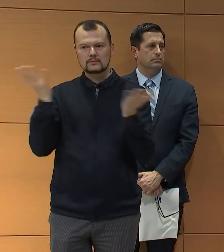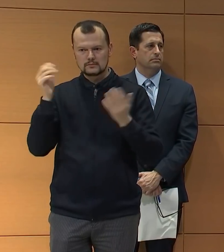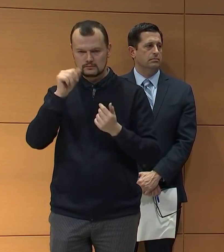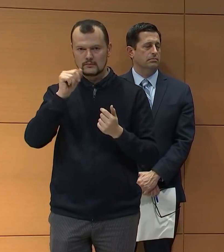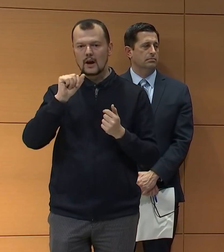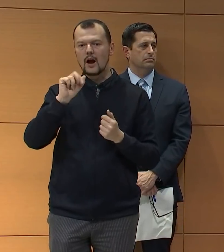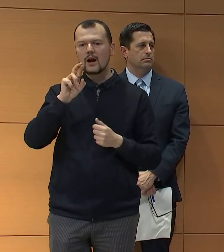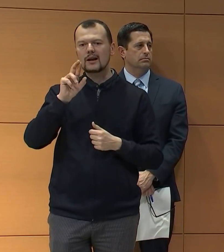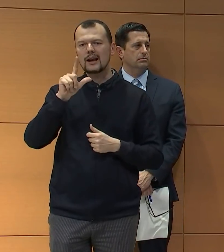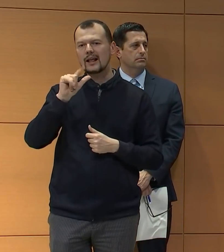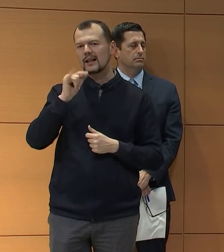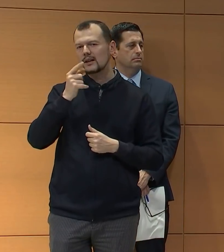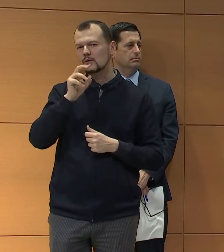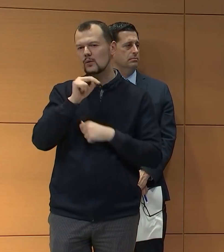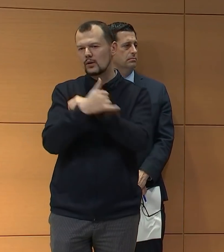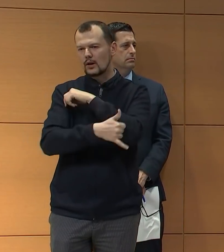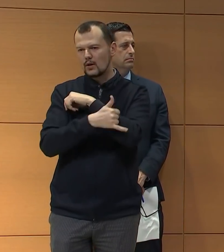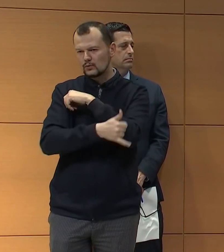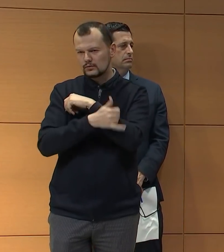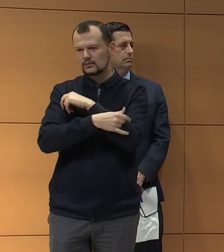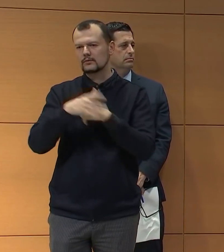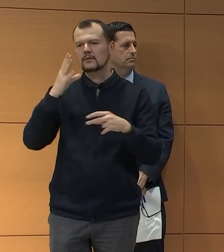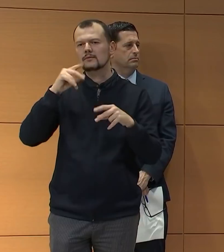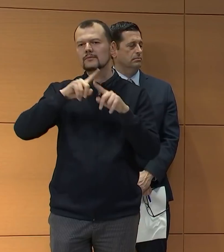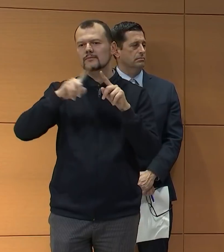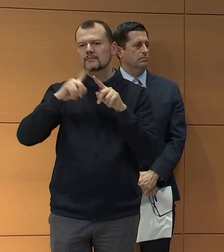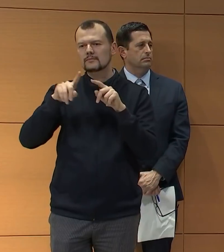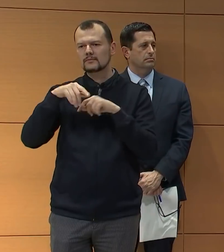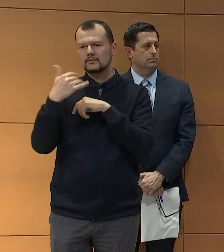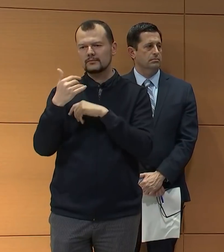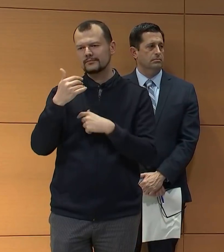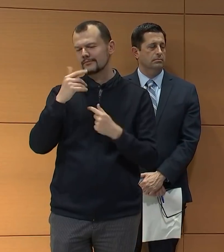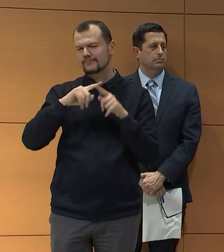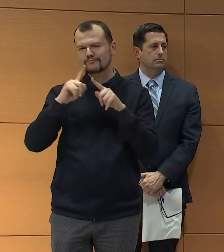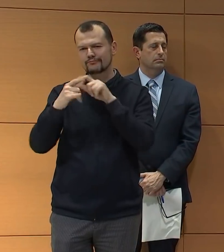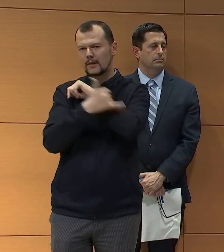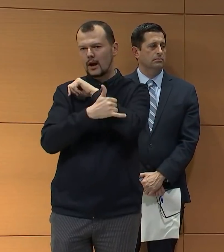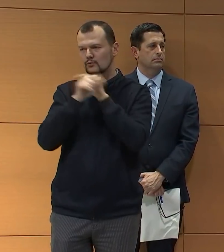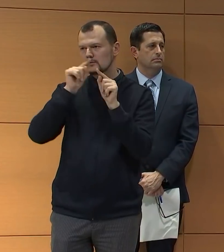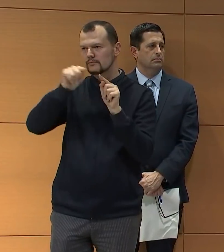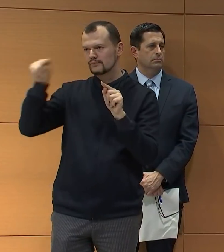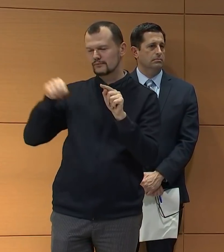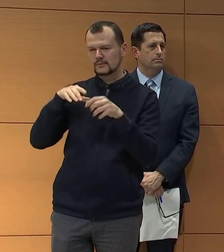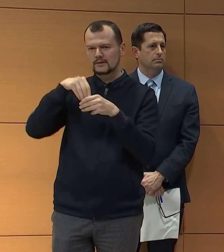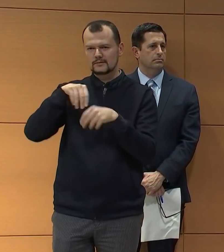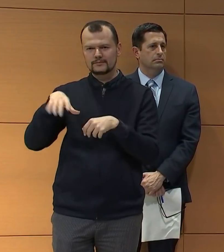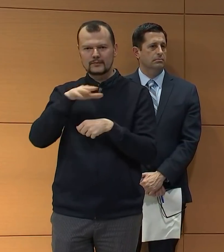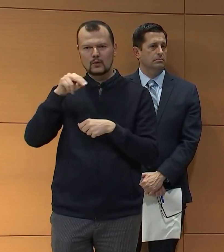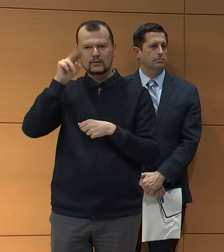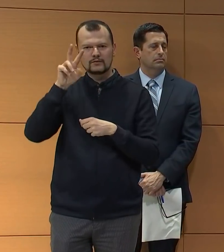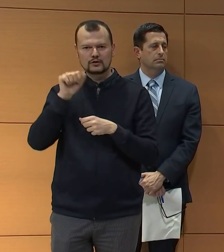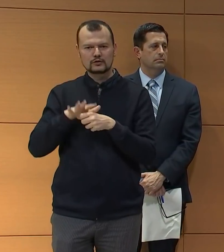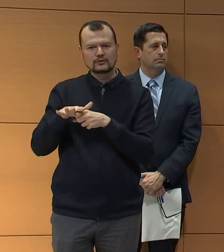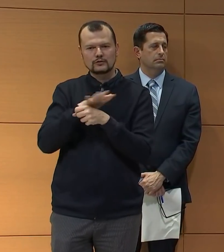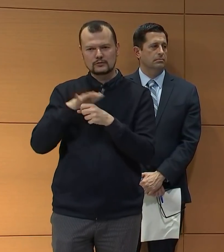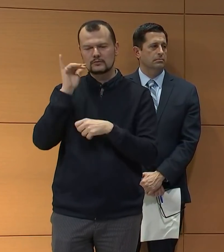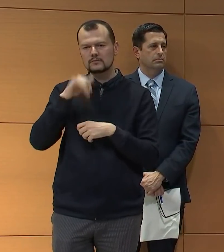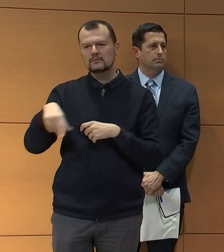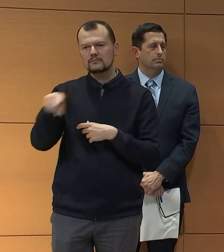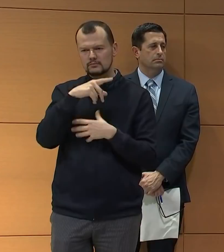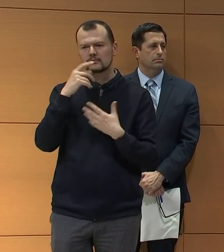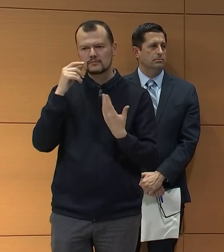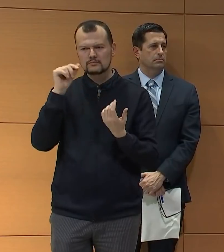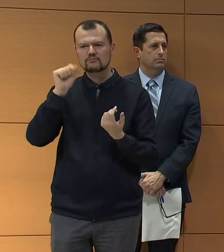as will Alexandria, as will Prince William County. I was on a call with Northern Virginia superintendents at 12 o'clock today,